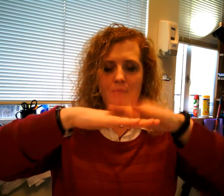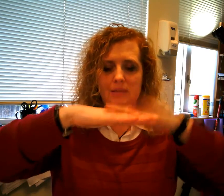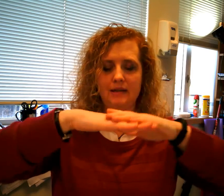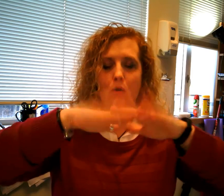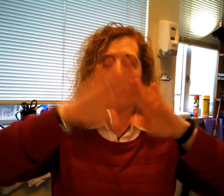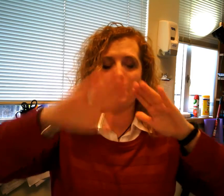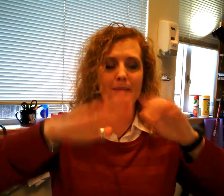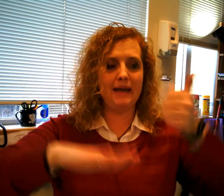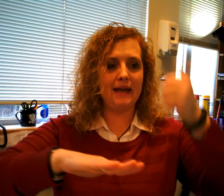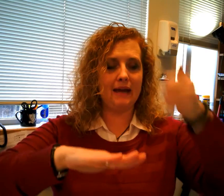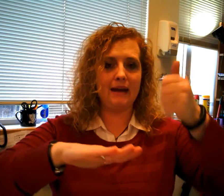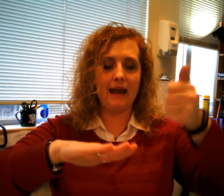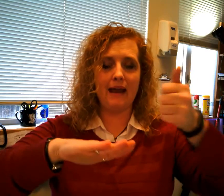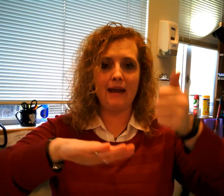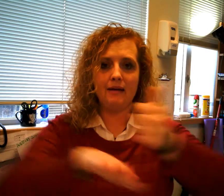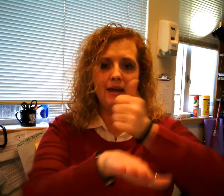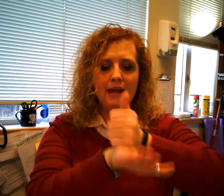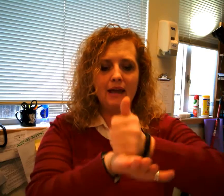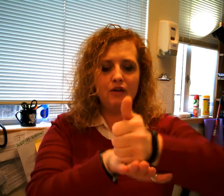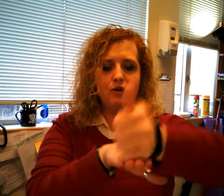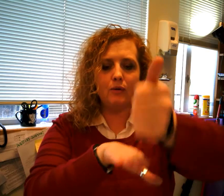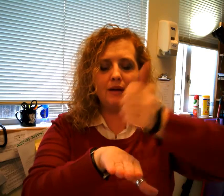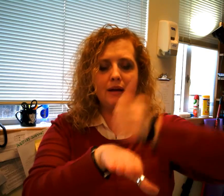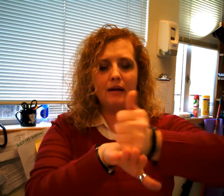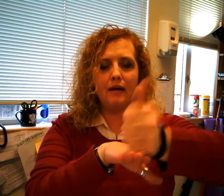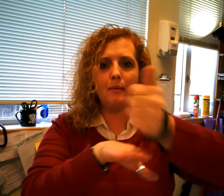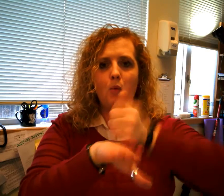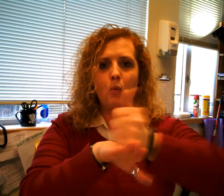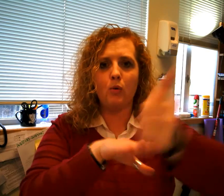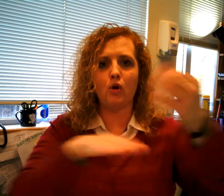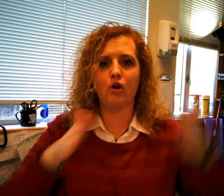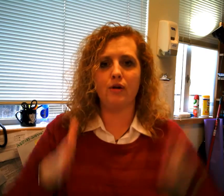a open B and an A, and you're woodworker.